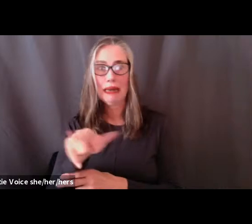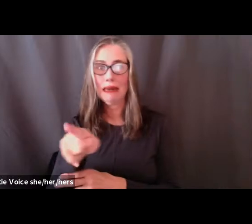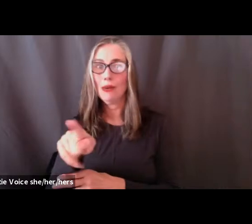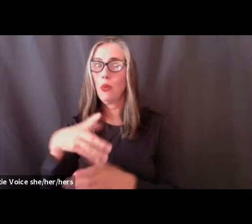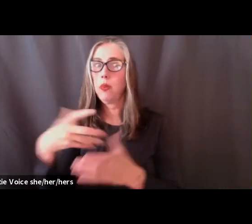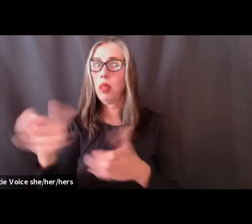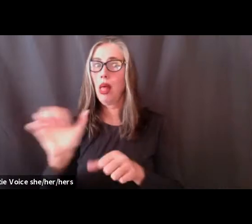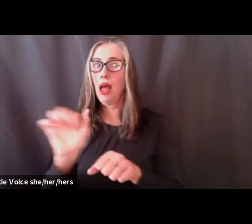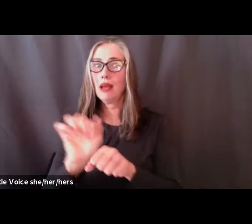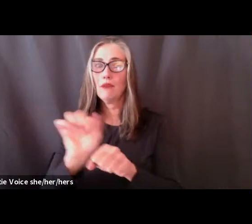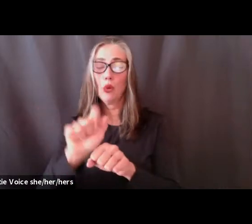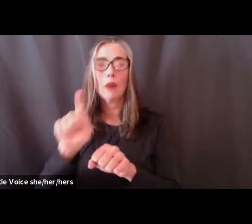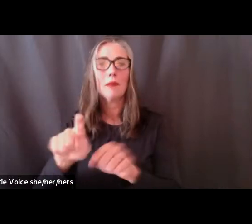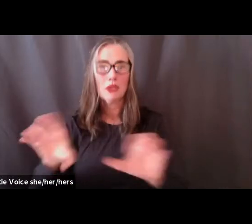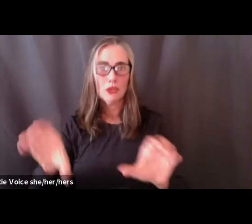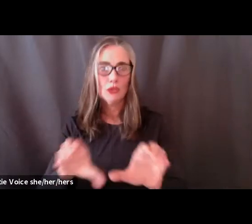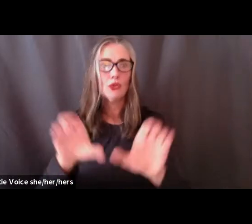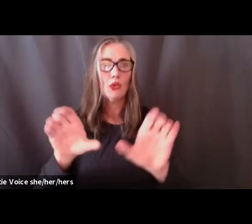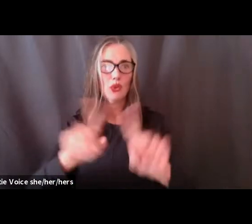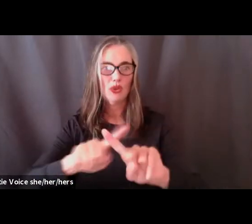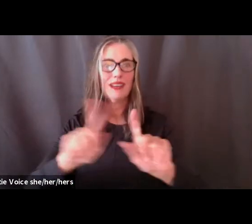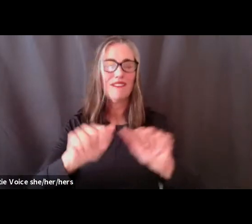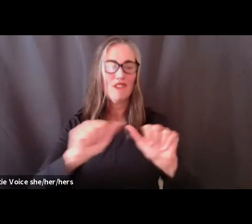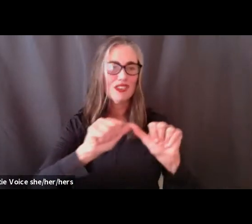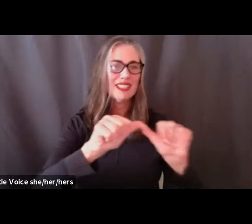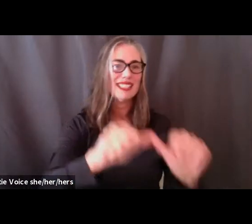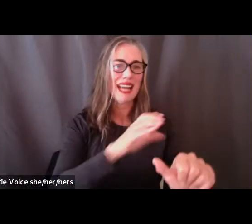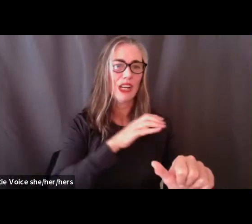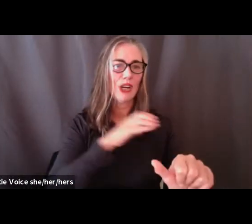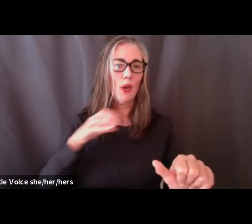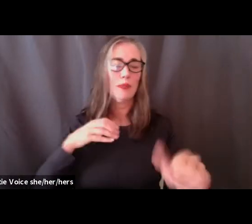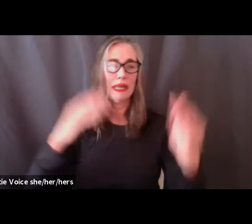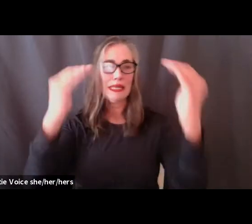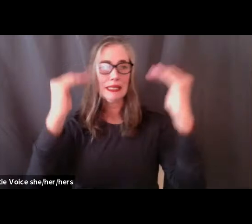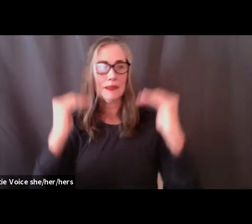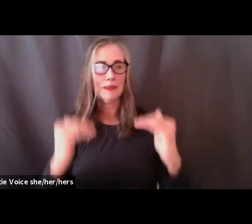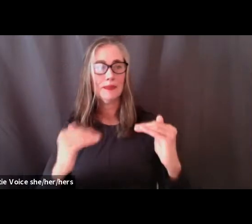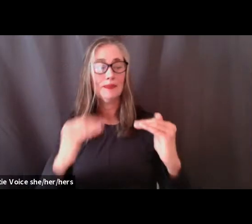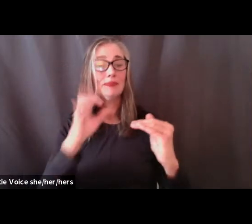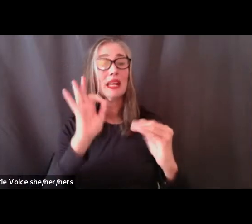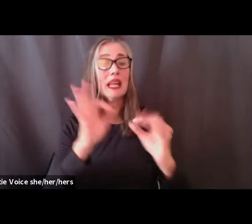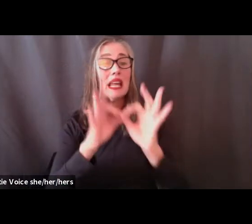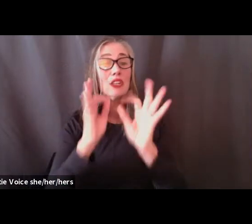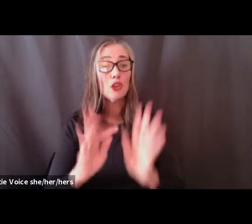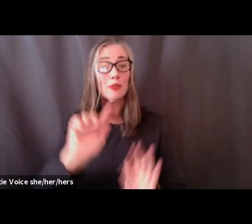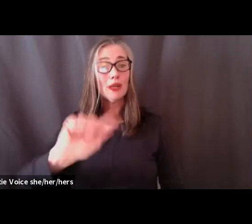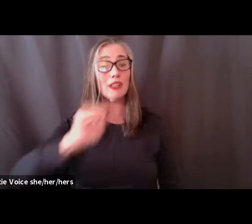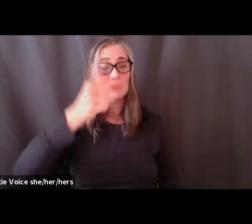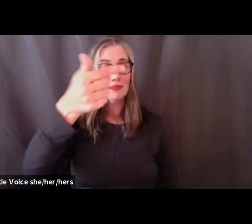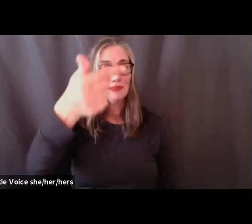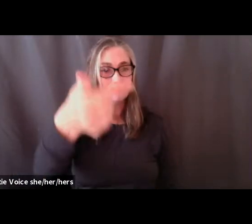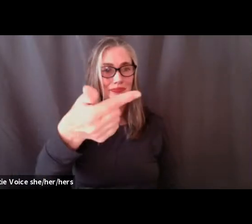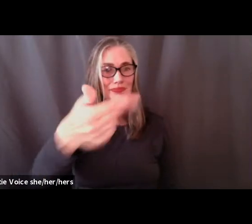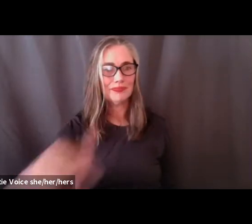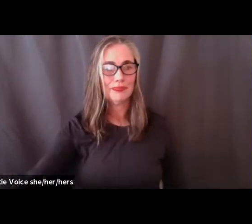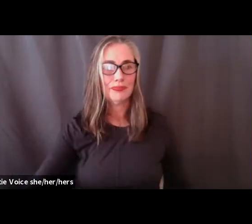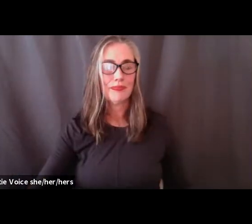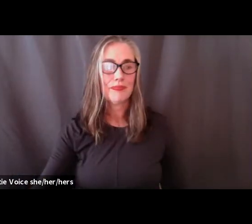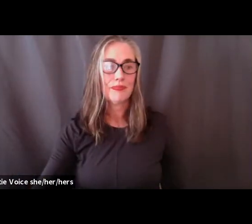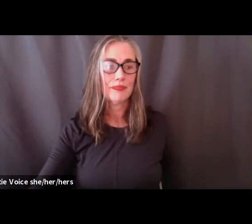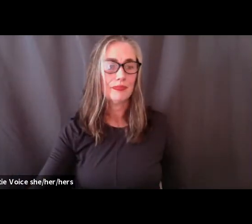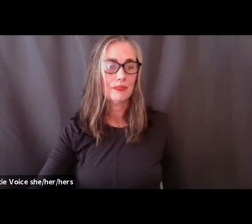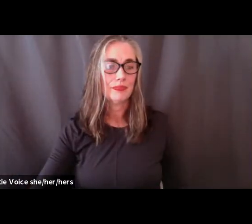on the various standing committees procedures. The next item is we then created a subcommittee on